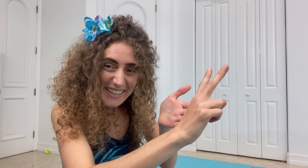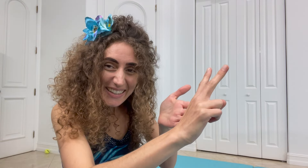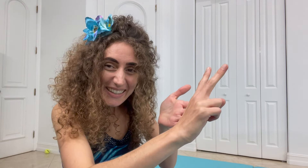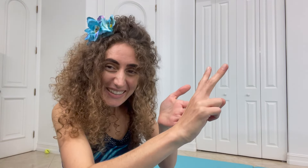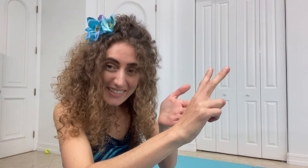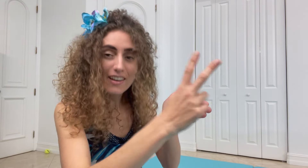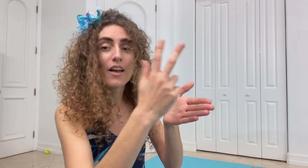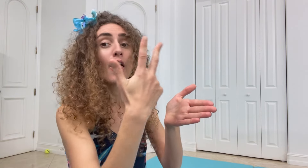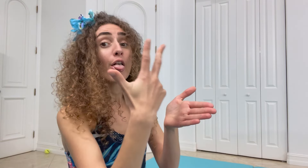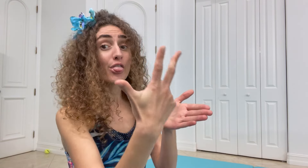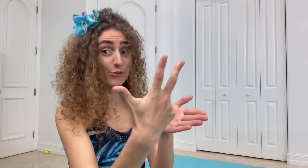2 weeks.